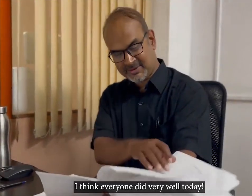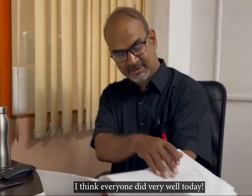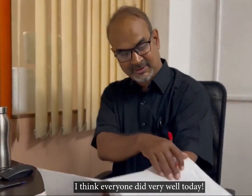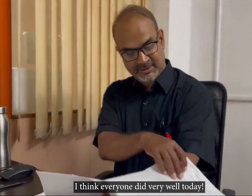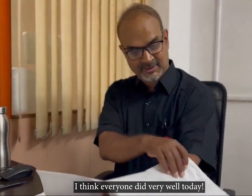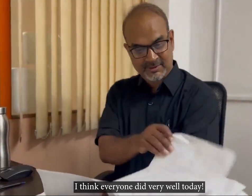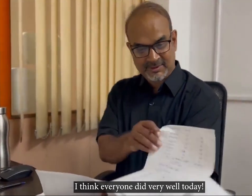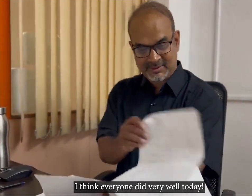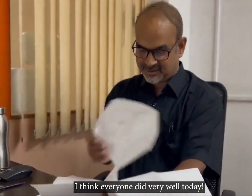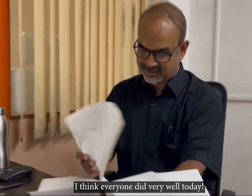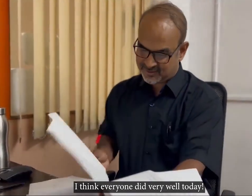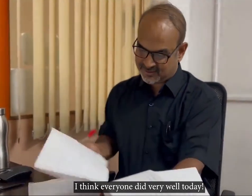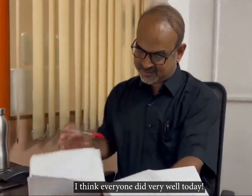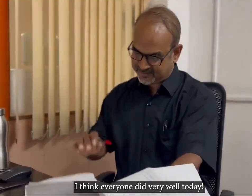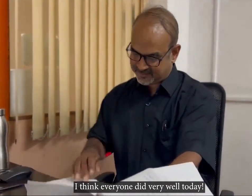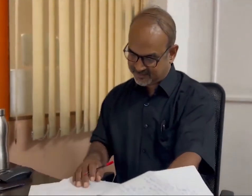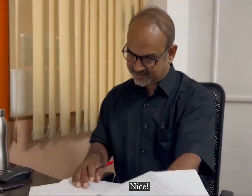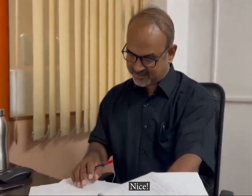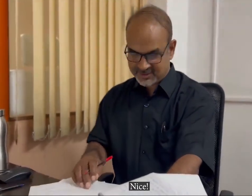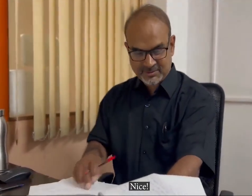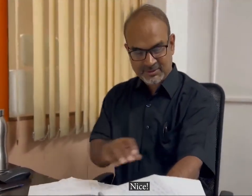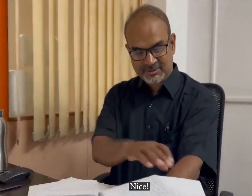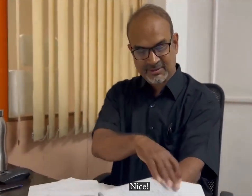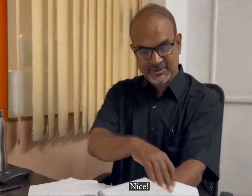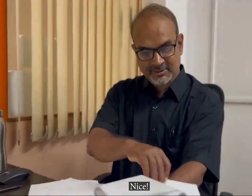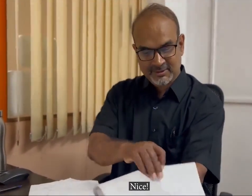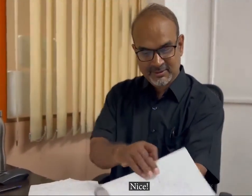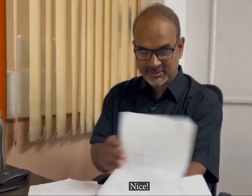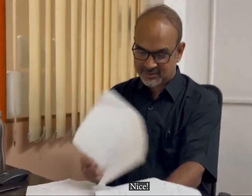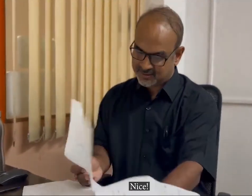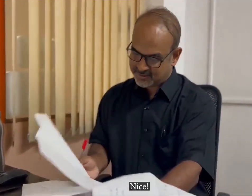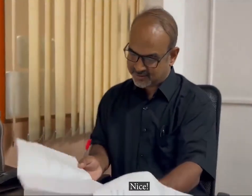I think everyone did well today. Nice. Nice.